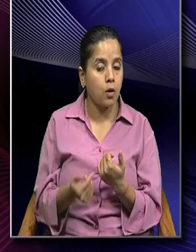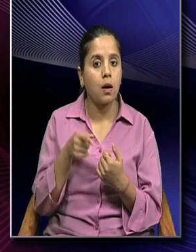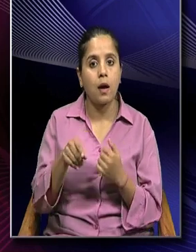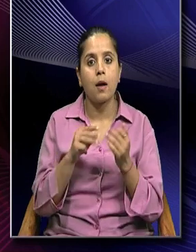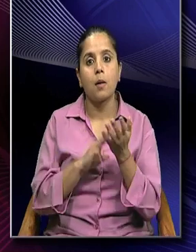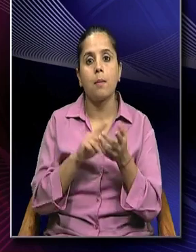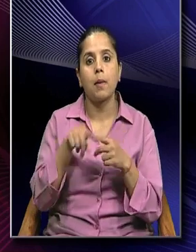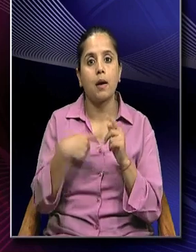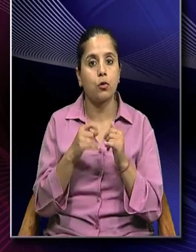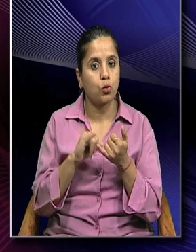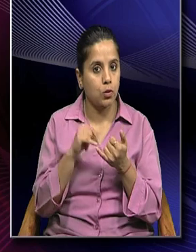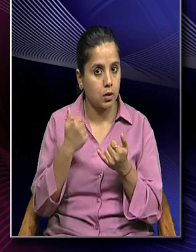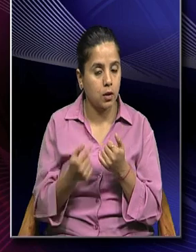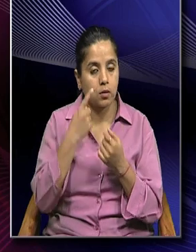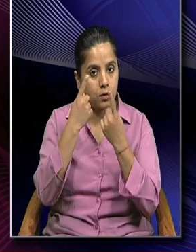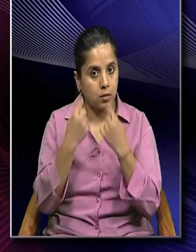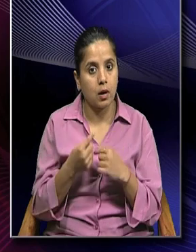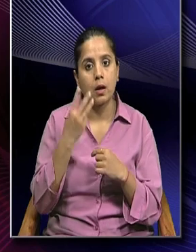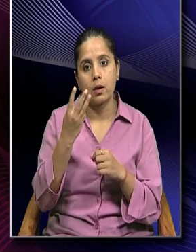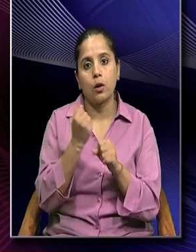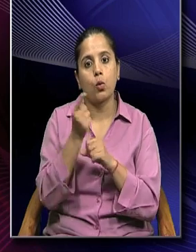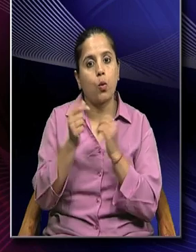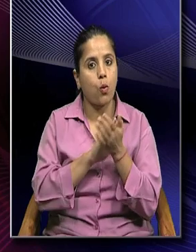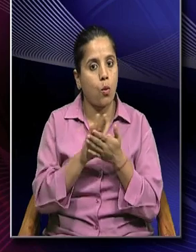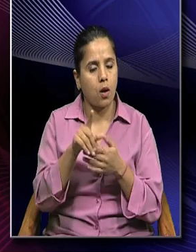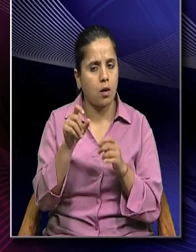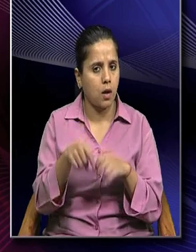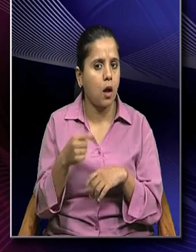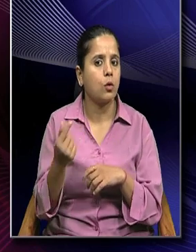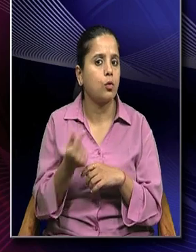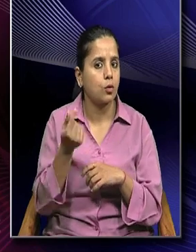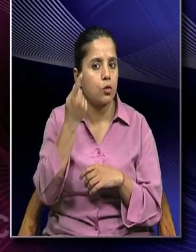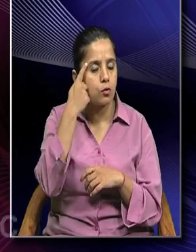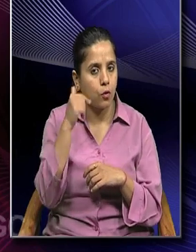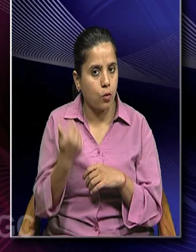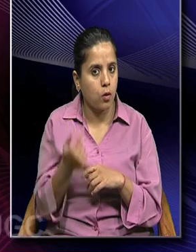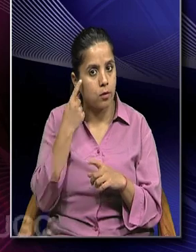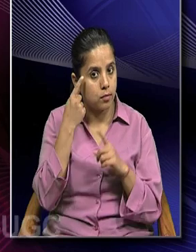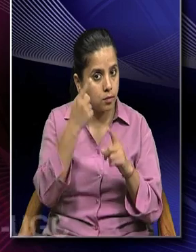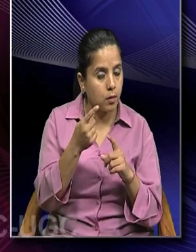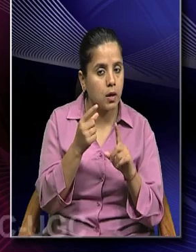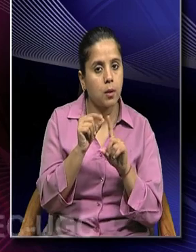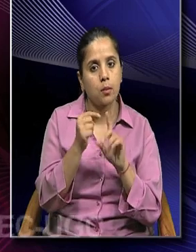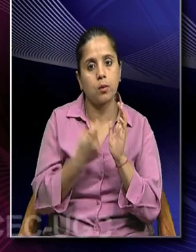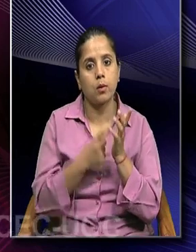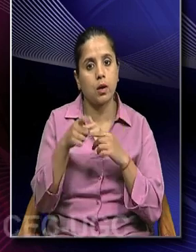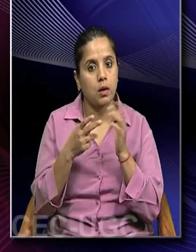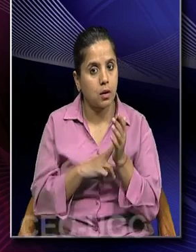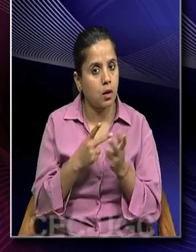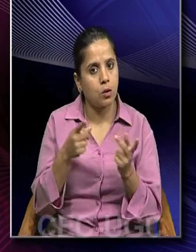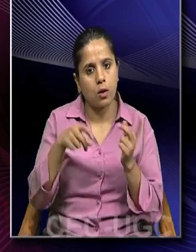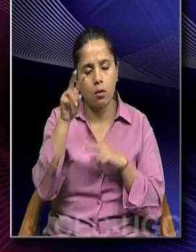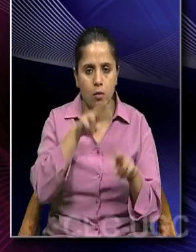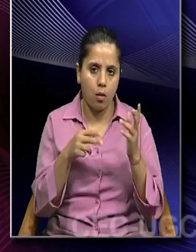matrix analysis of these three gunas, and it can be used for the purpose of prediction. You can make a prediction